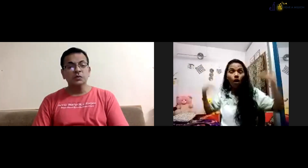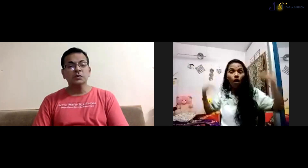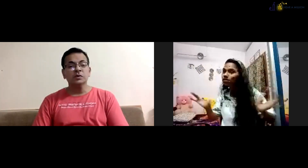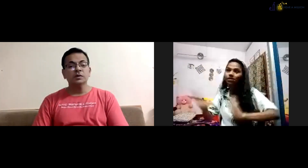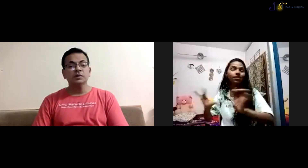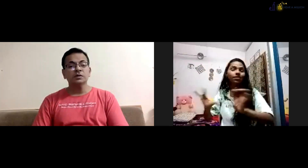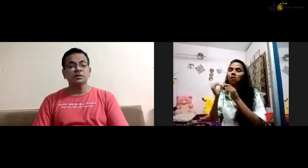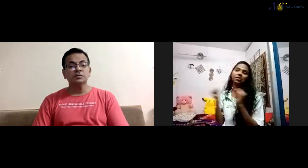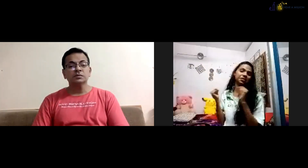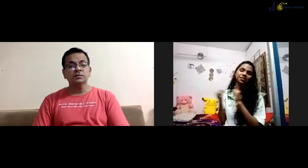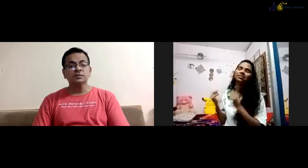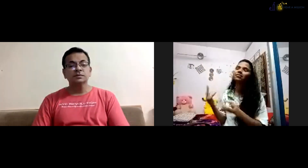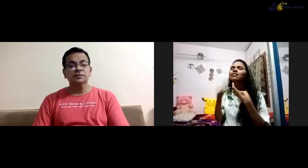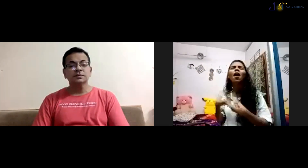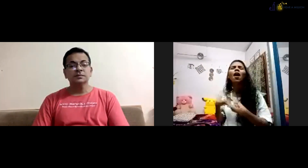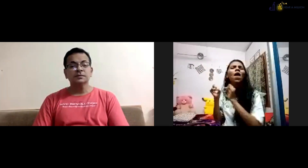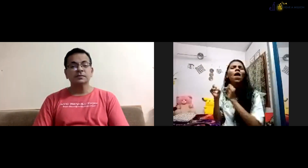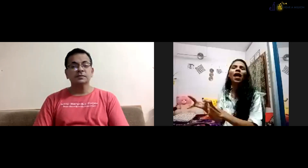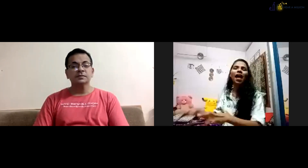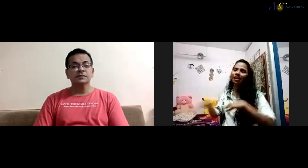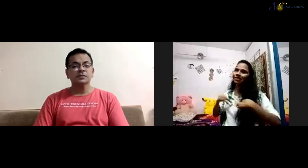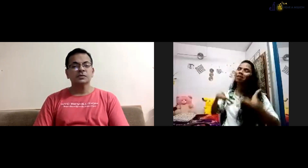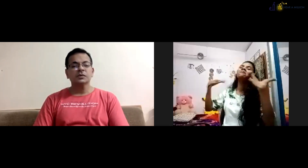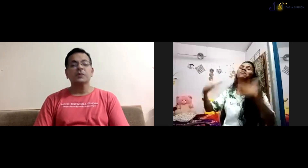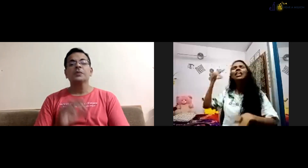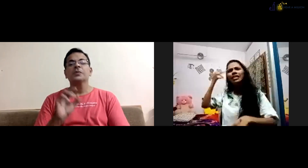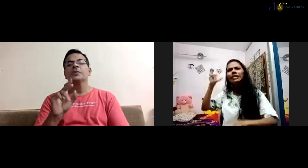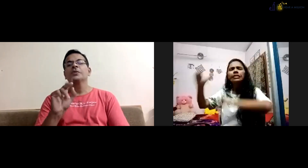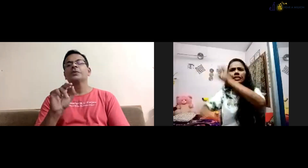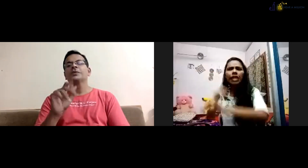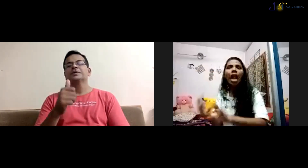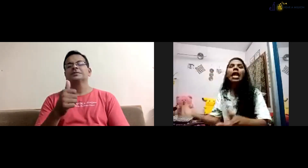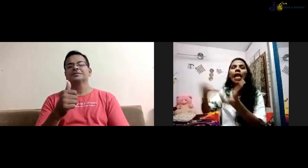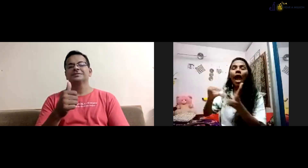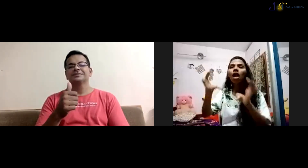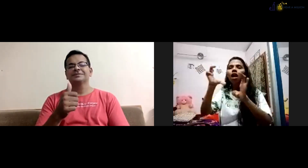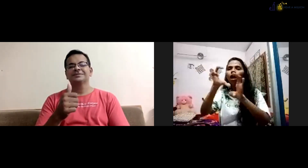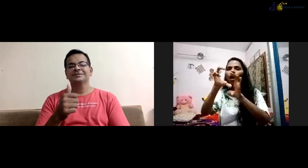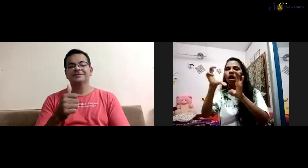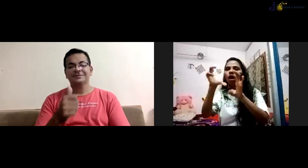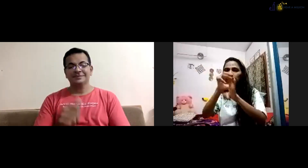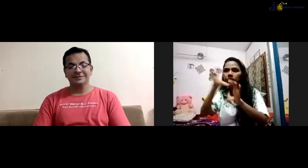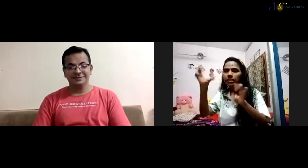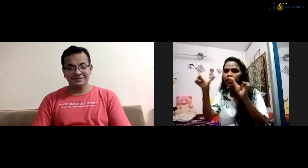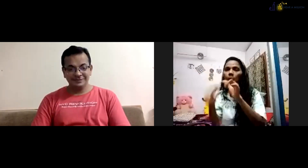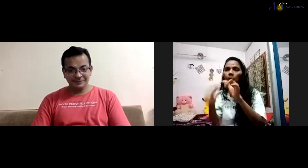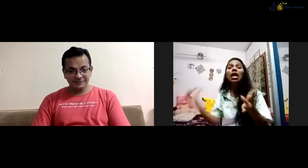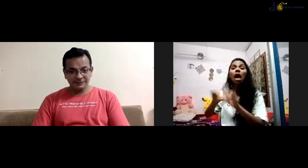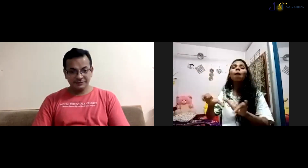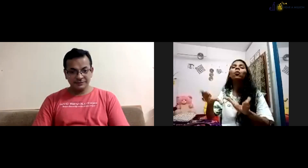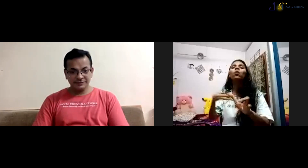people would say, no, you don't need to cook. They feel scared. I said, okay, if you don't want me to cook, that's fine for